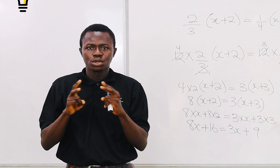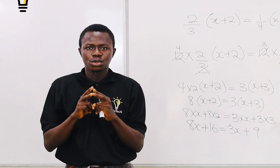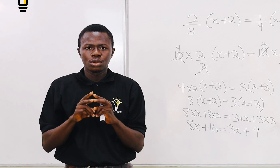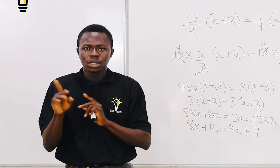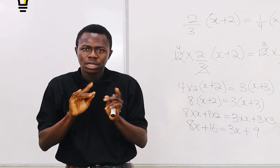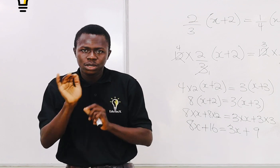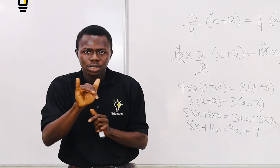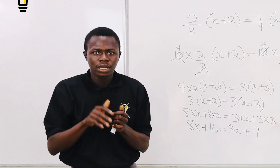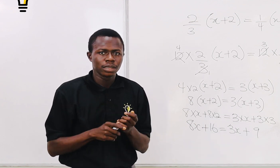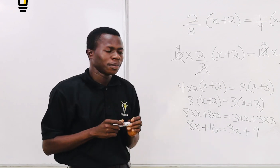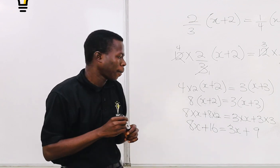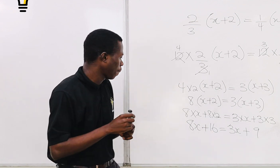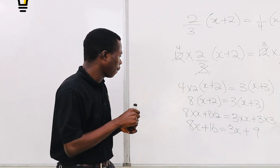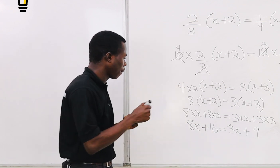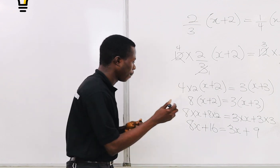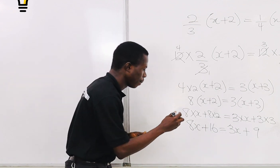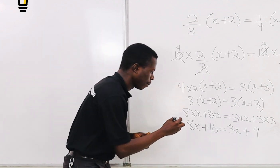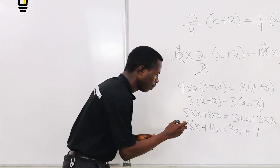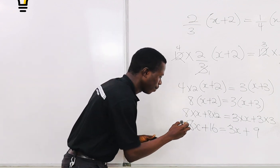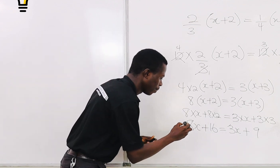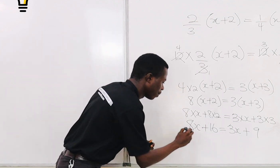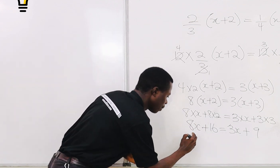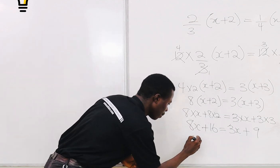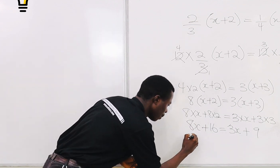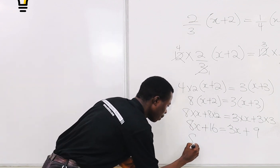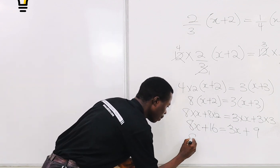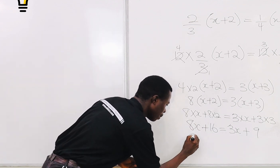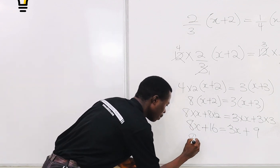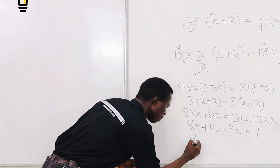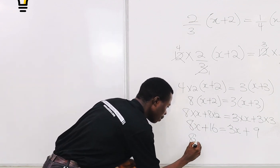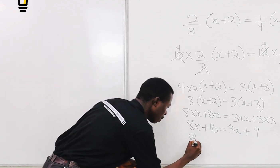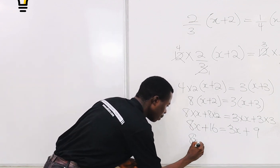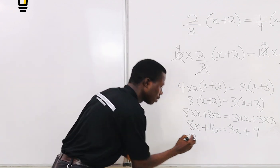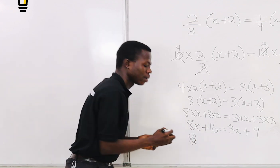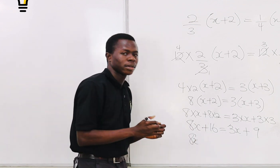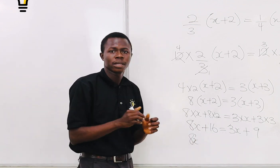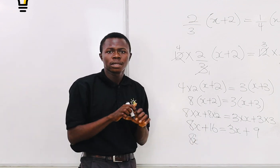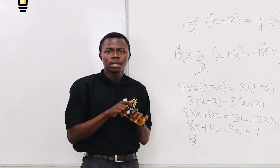previous lesson. So let's do that as well. So we have 8x